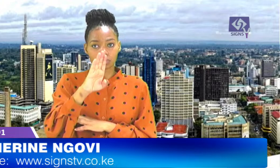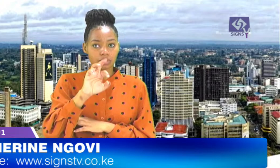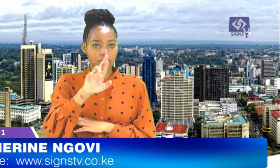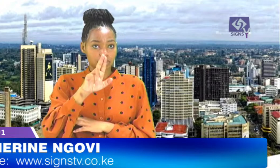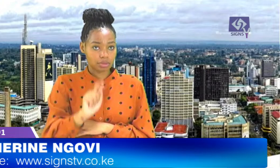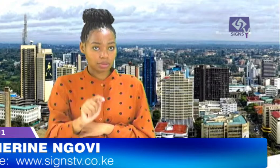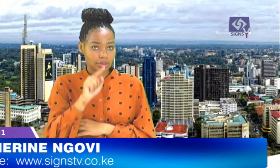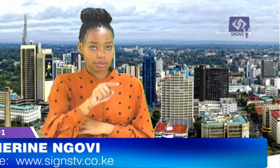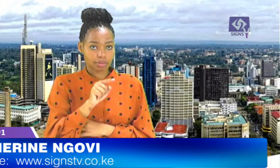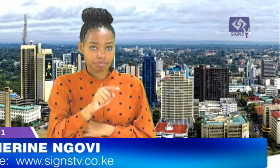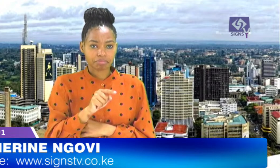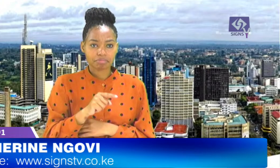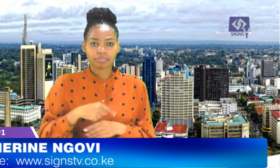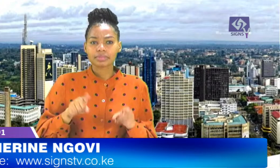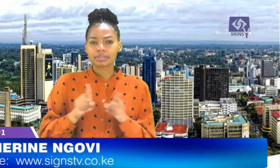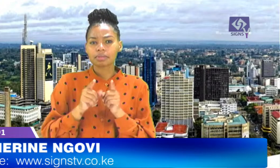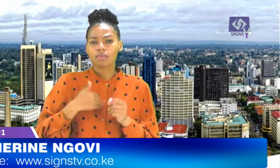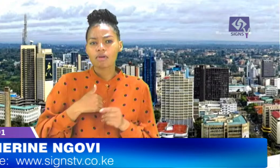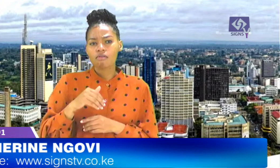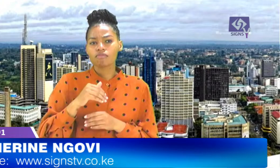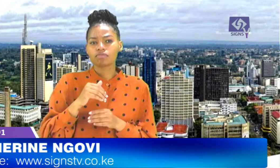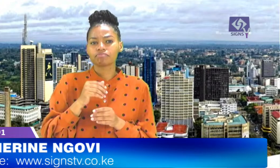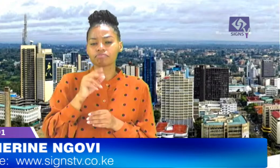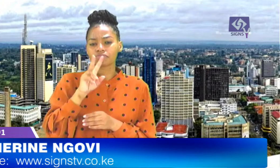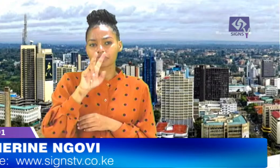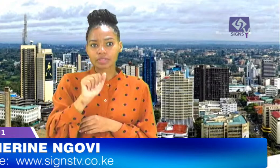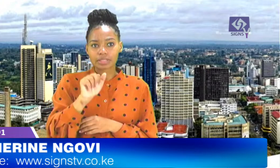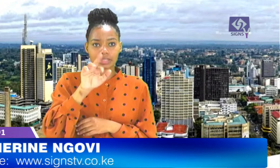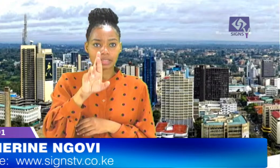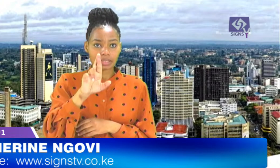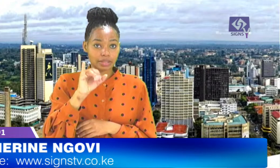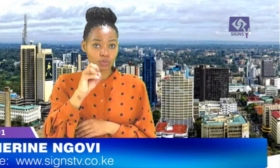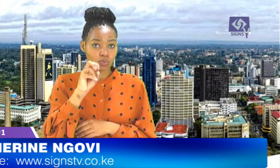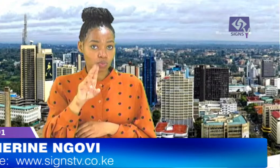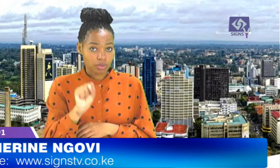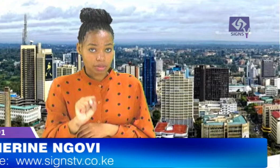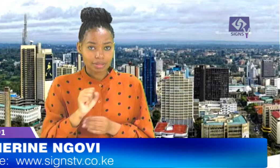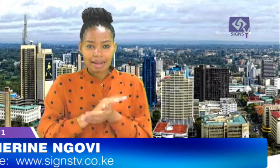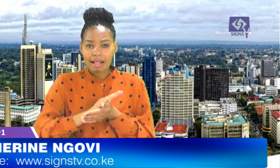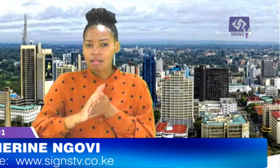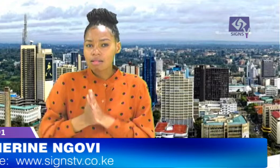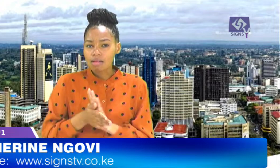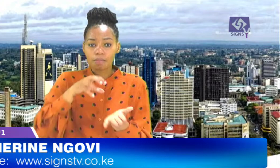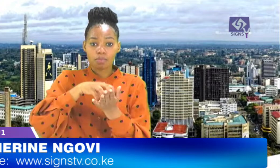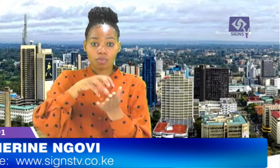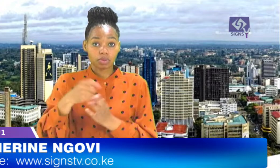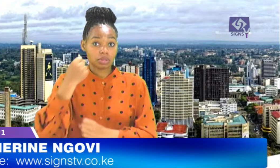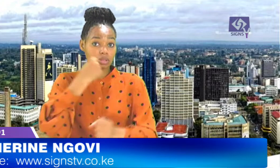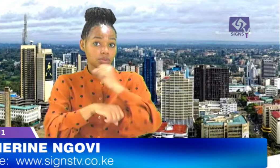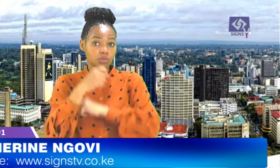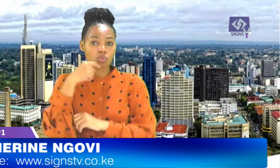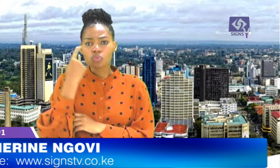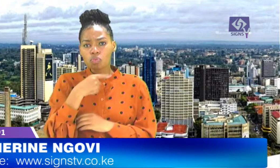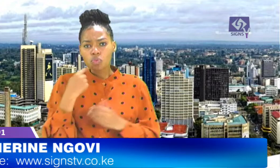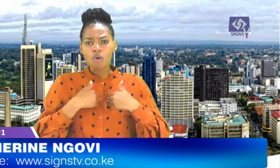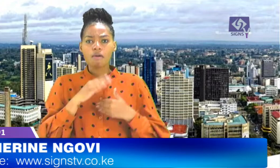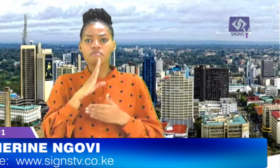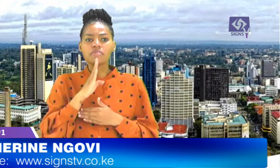Members for Education, Robert Simoto, lauded various non-state actors who